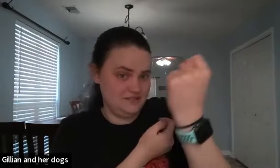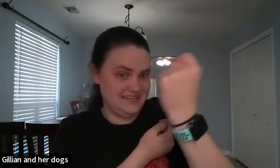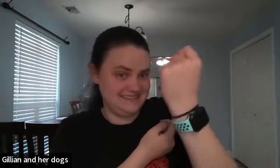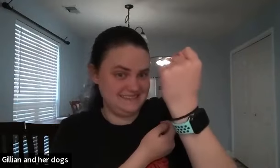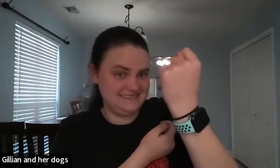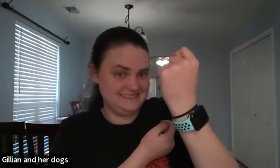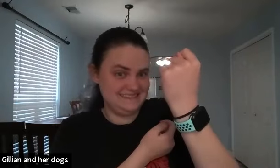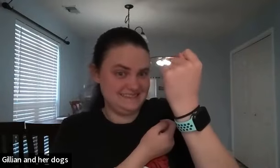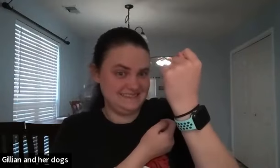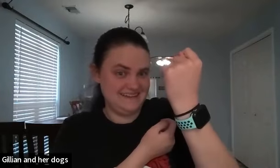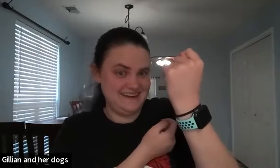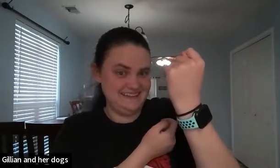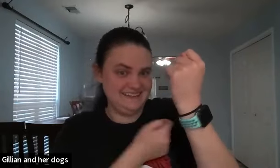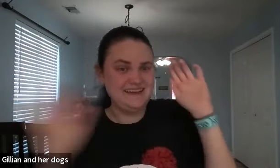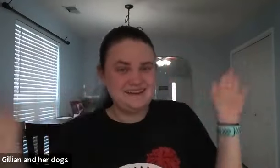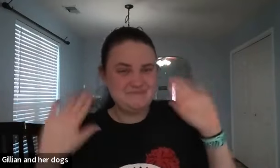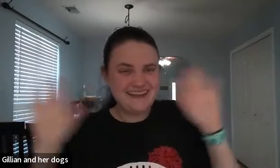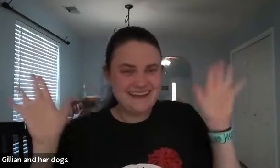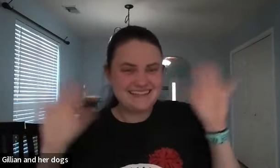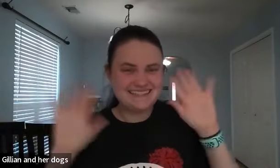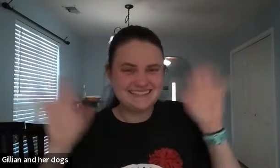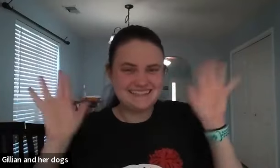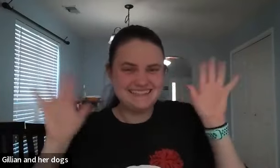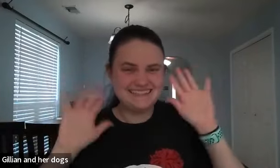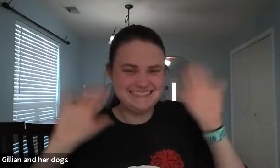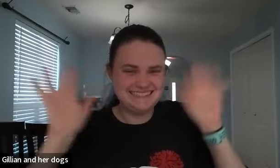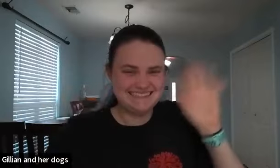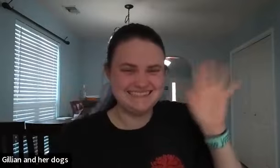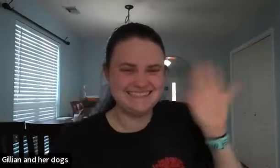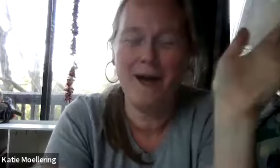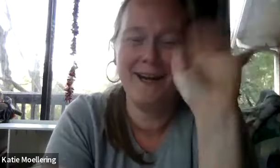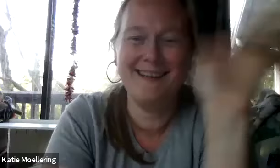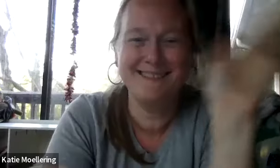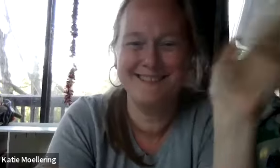Tuesday. All right. Bye guys. Bye everybody.